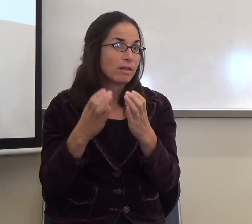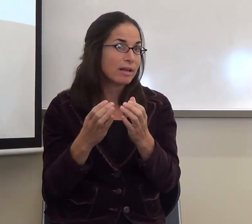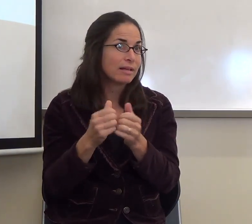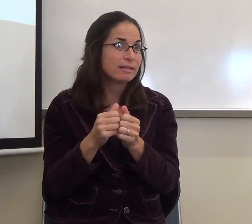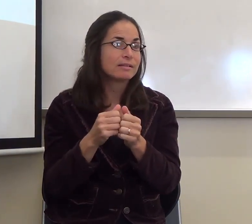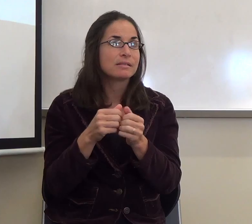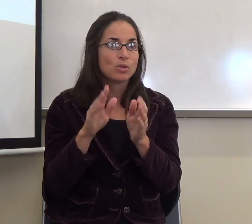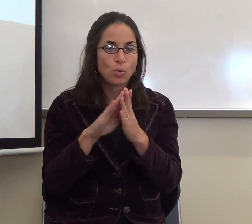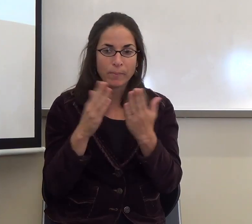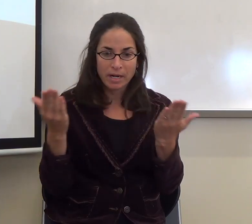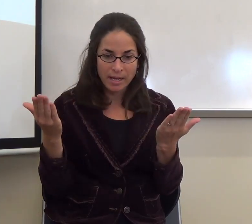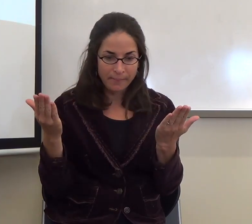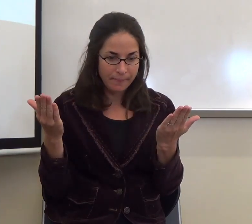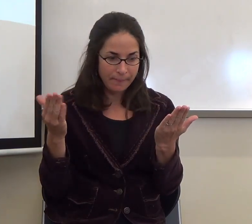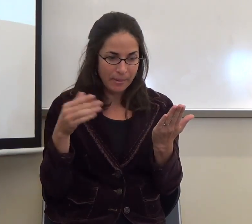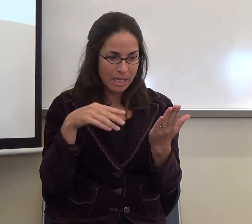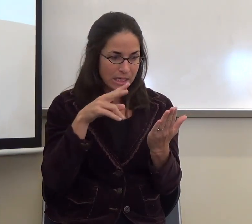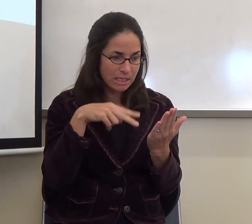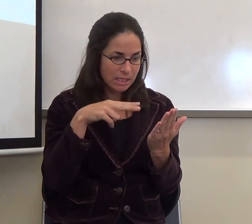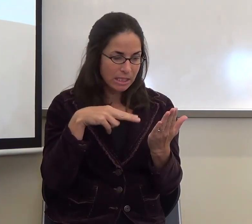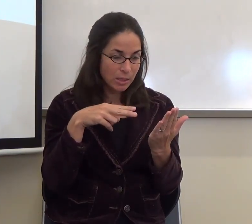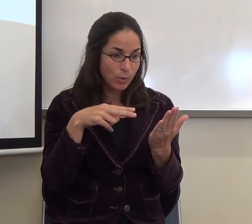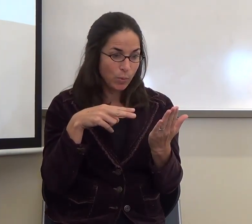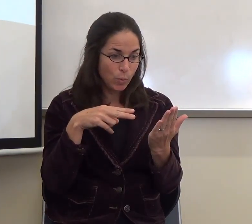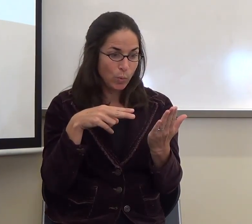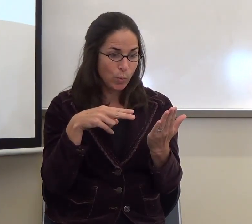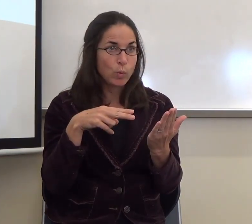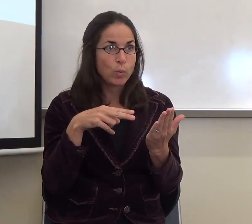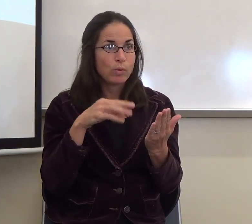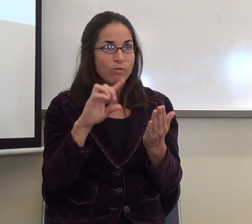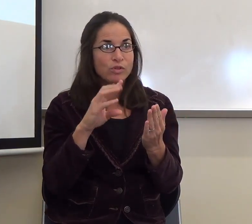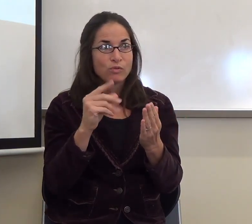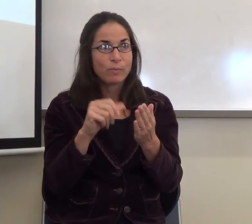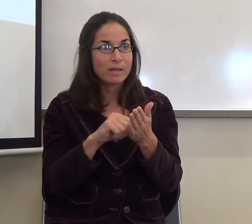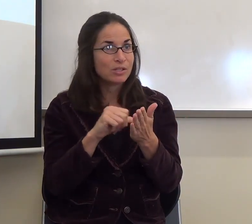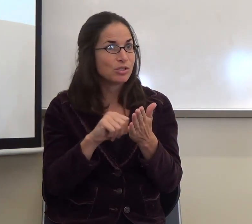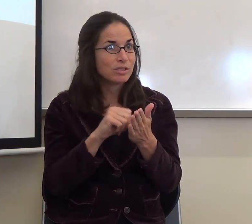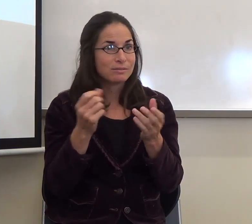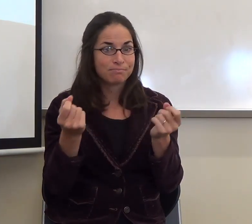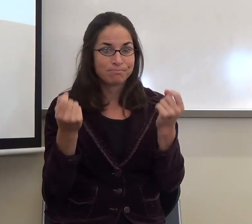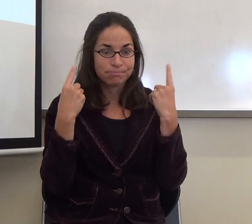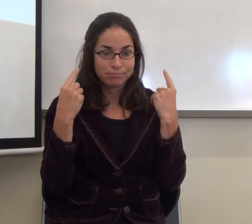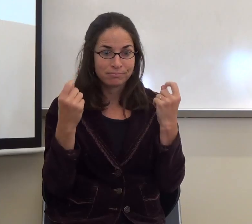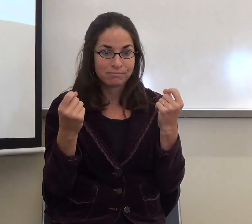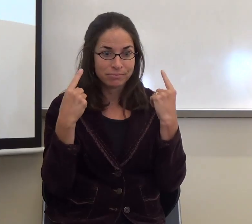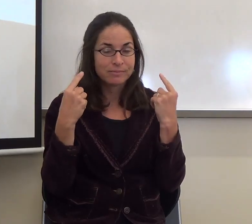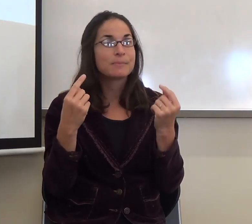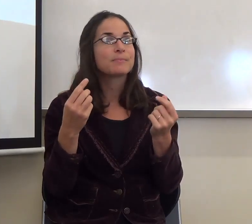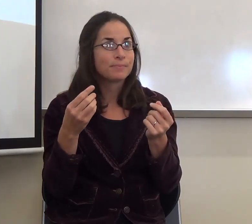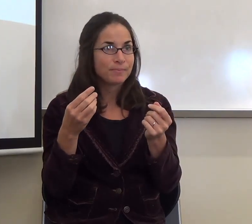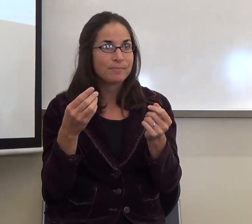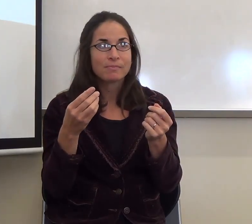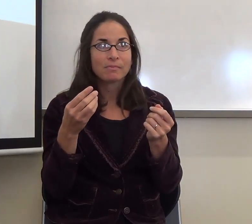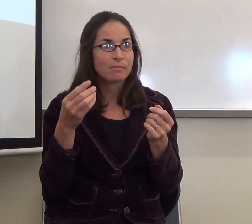open the book and look over the first couple of pages and then realize, I have no idea what I